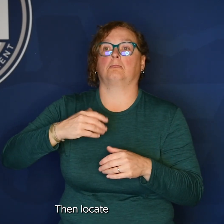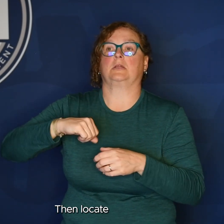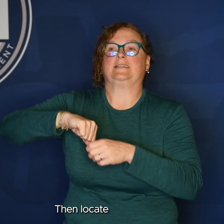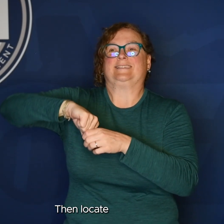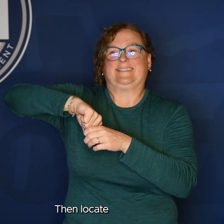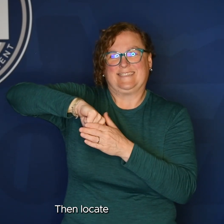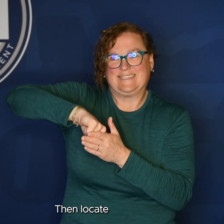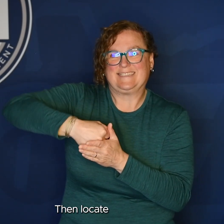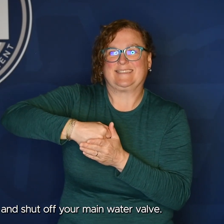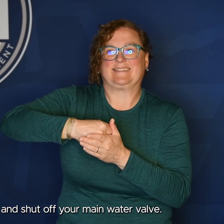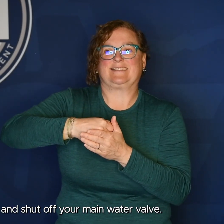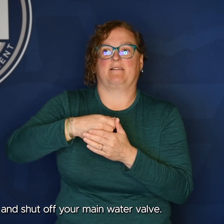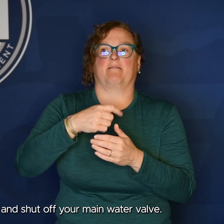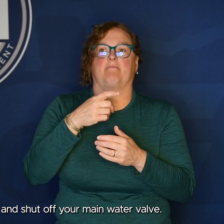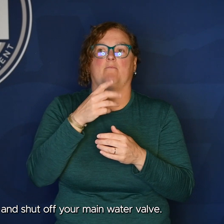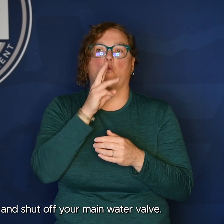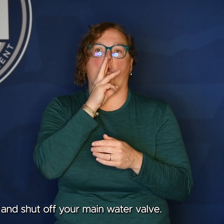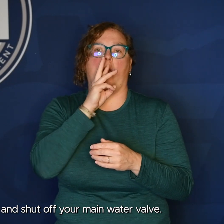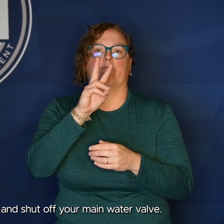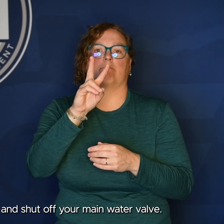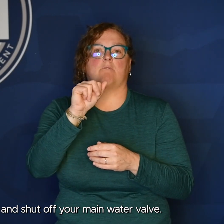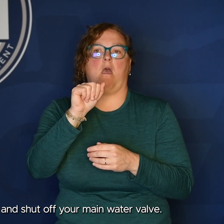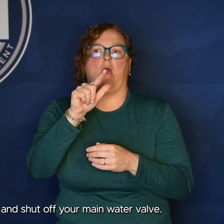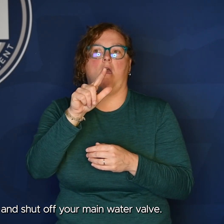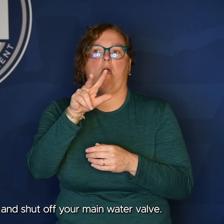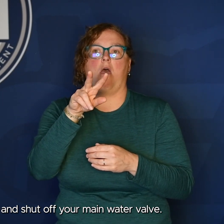Then, locate and shut off your main water valve.